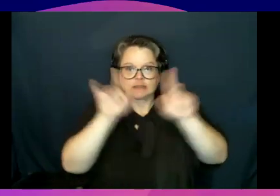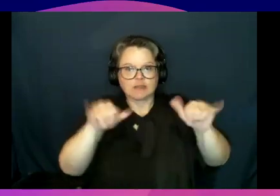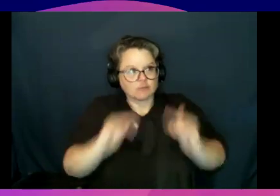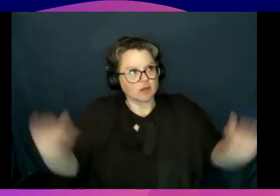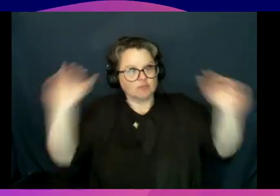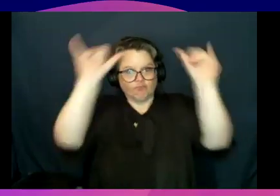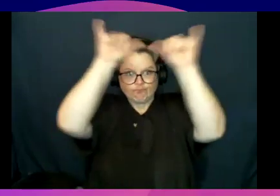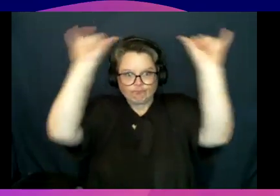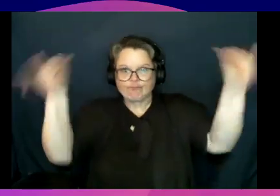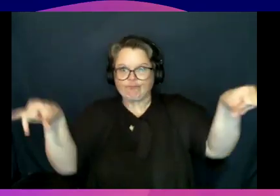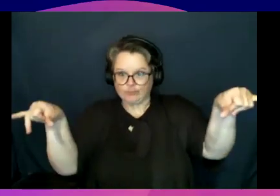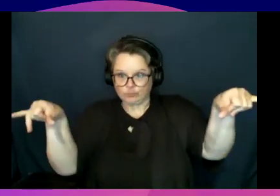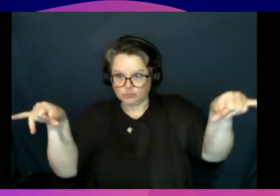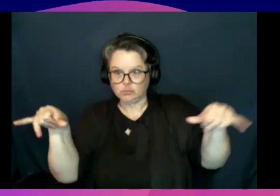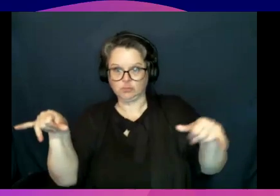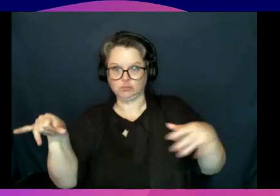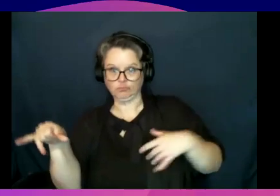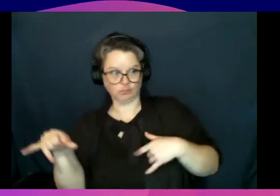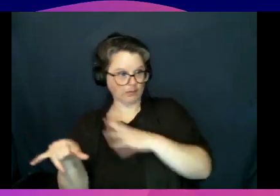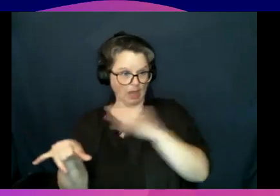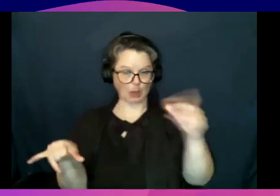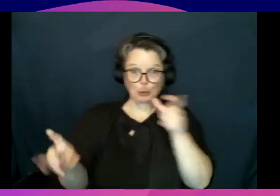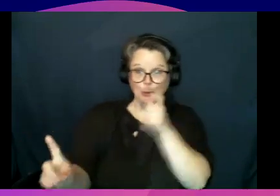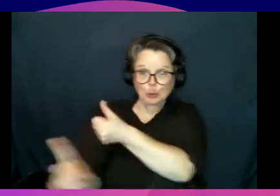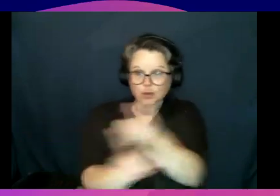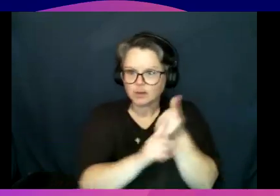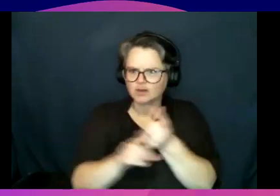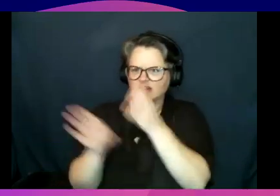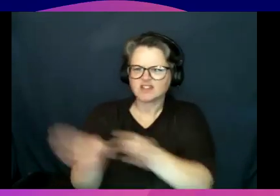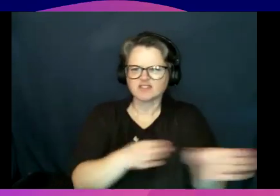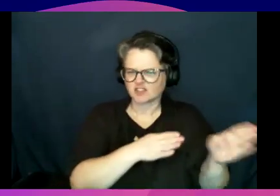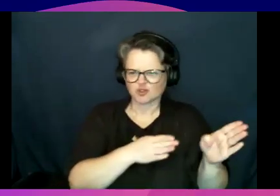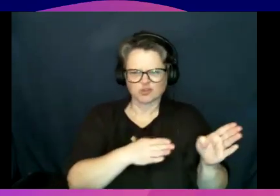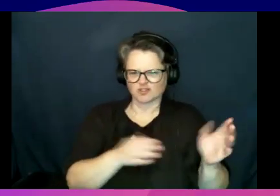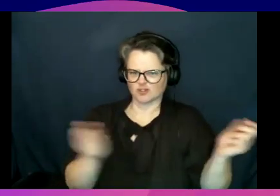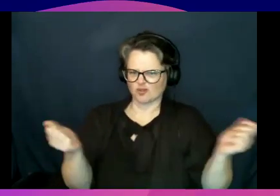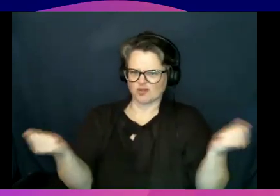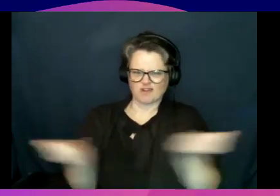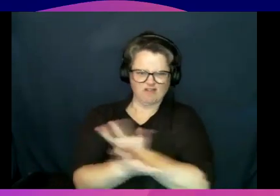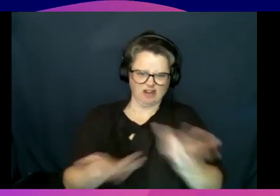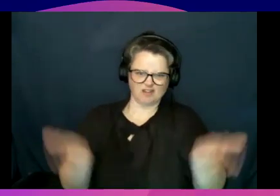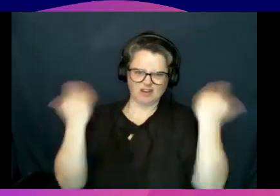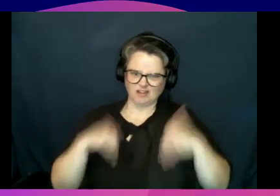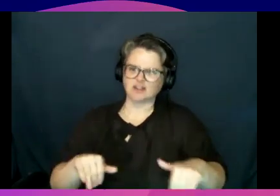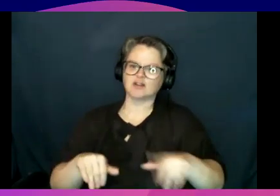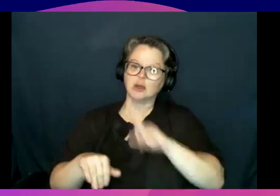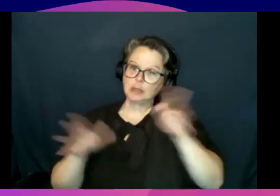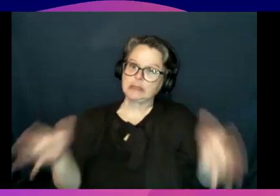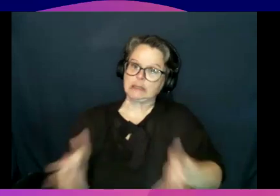And lastly, spread the word both in person as well as online. I invite you to follow us on social